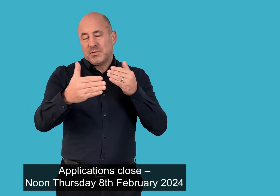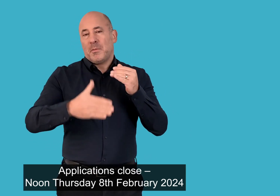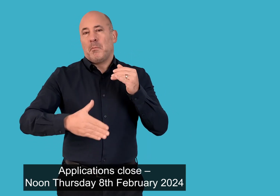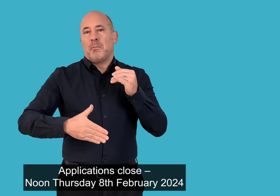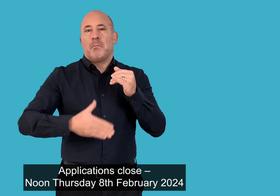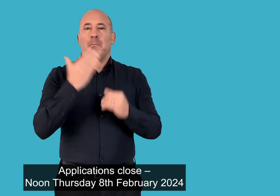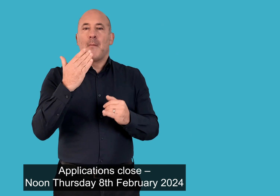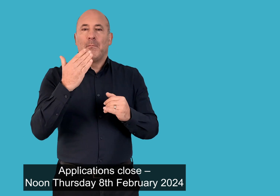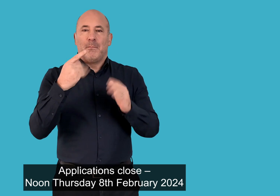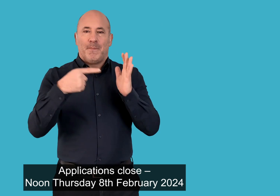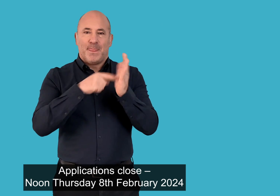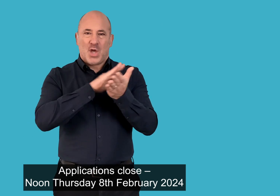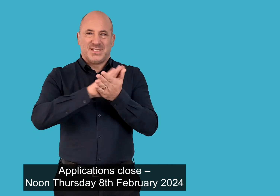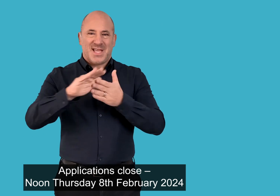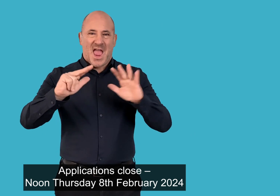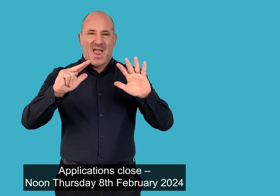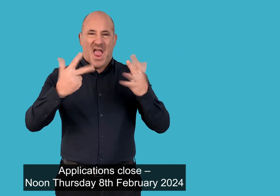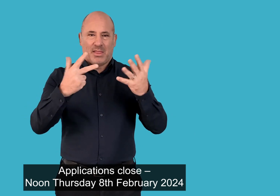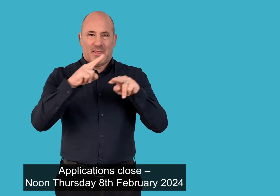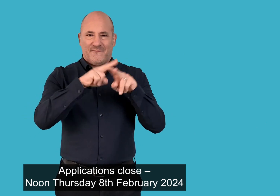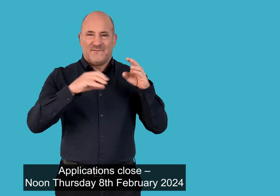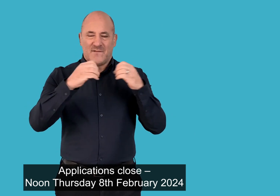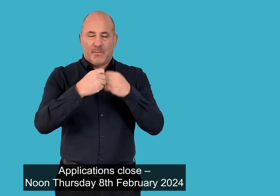Applications close noon Thursday the 8th of February 2024.